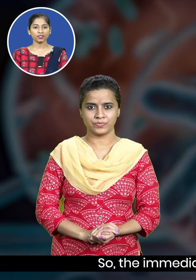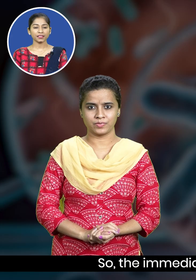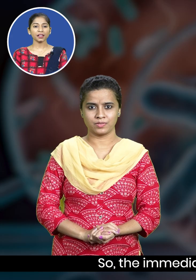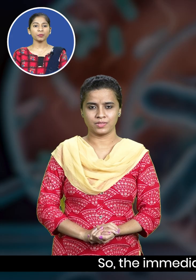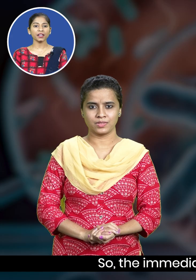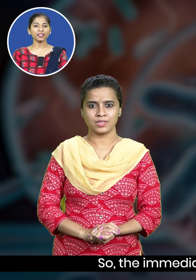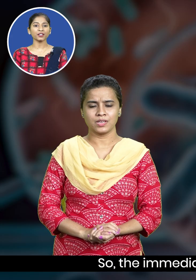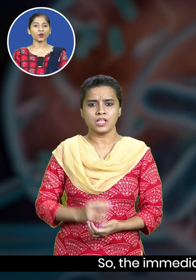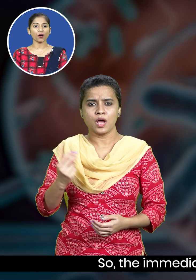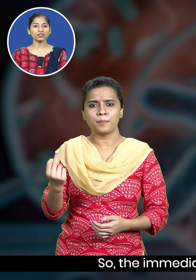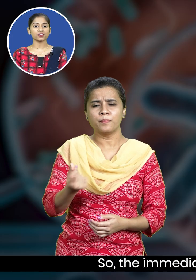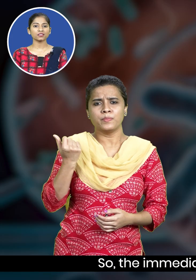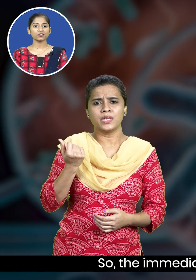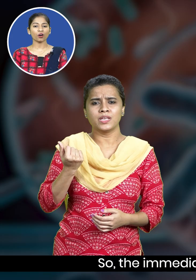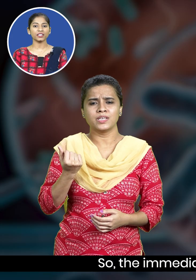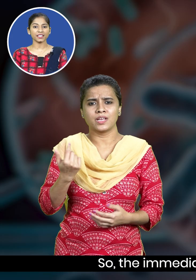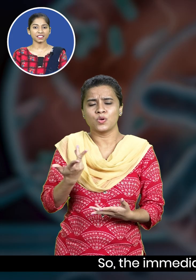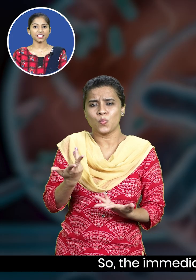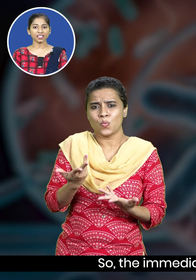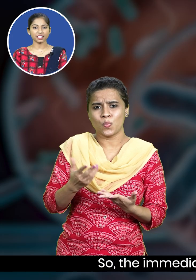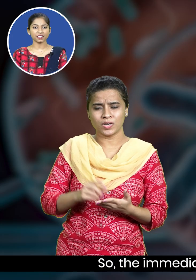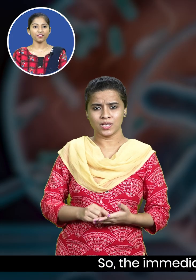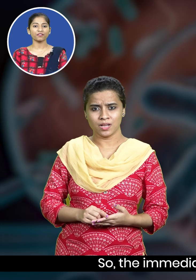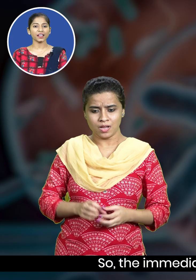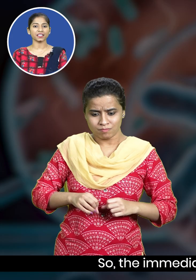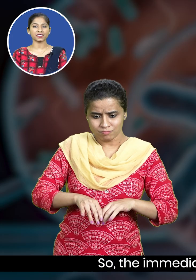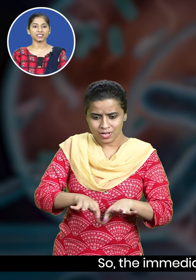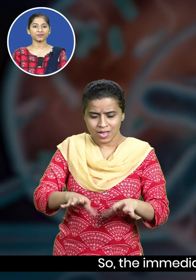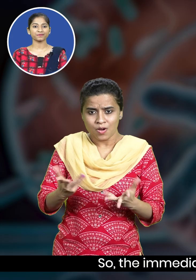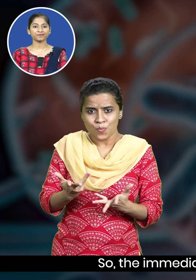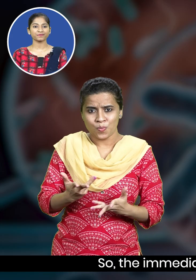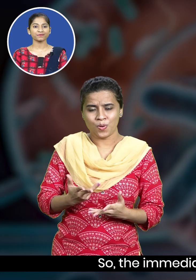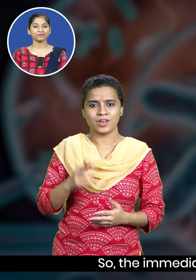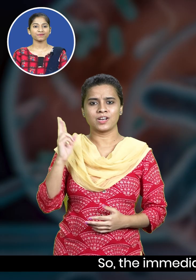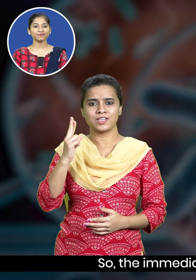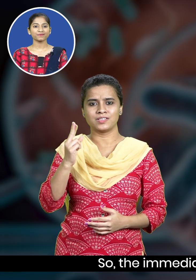So, the immediate cause of the disease is a virus.